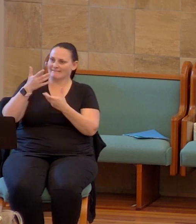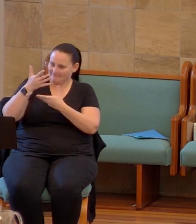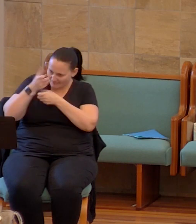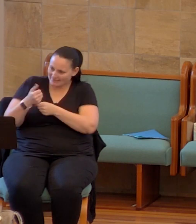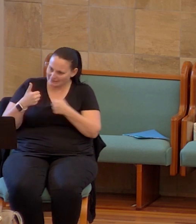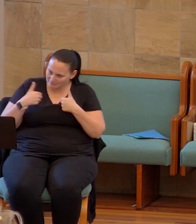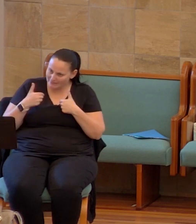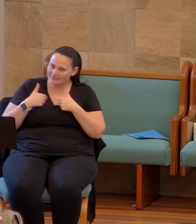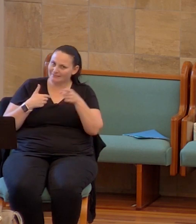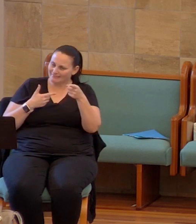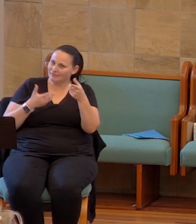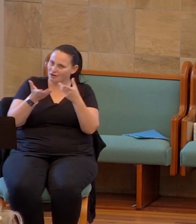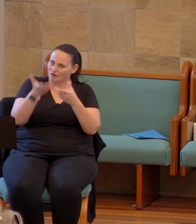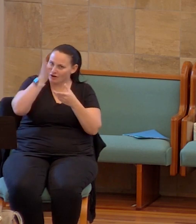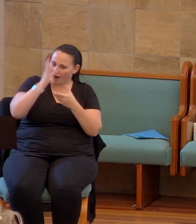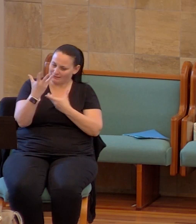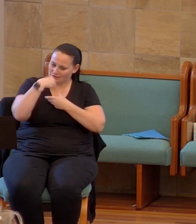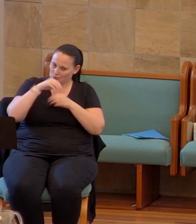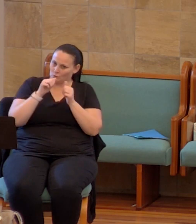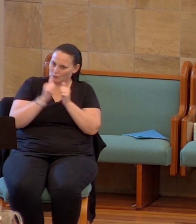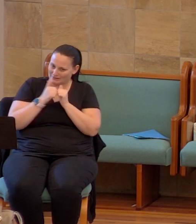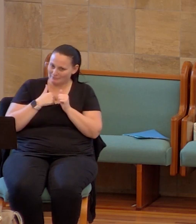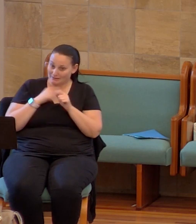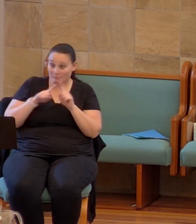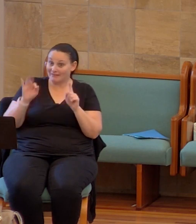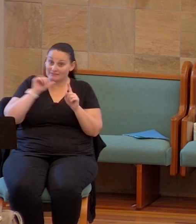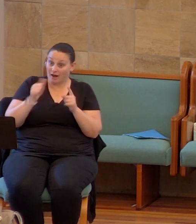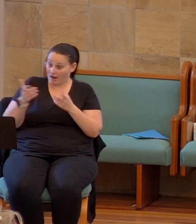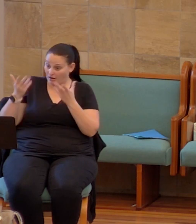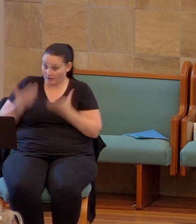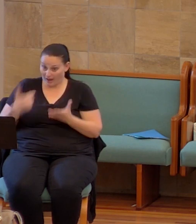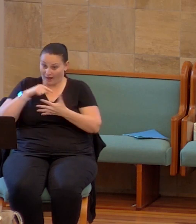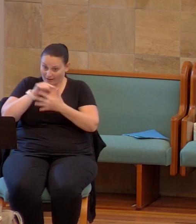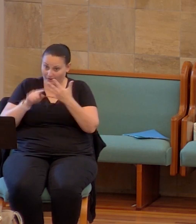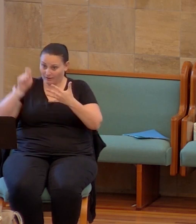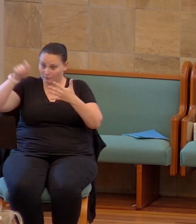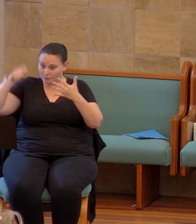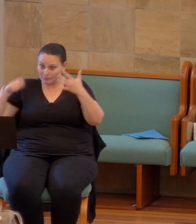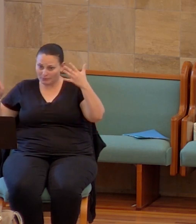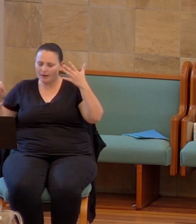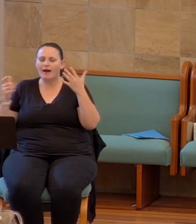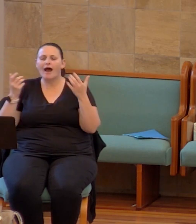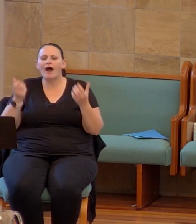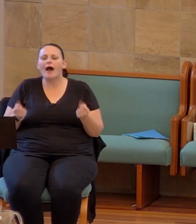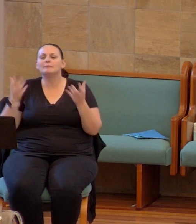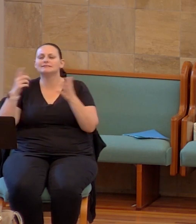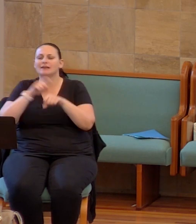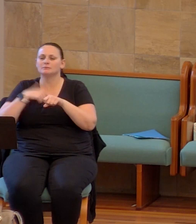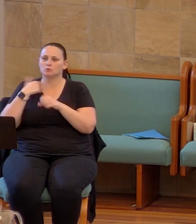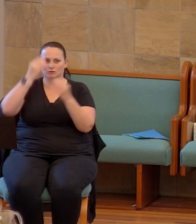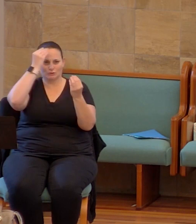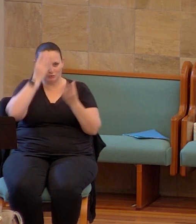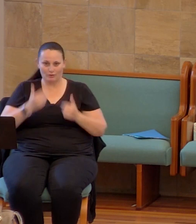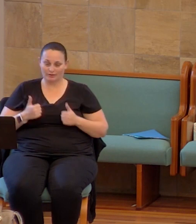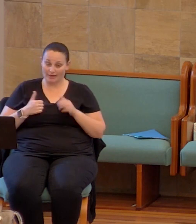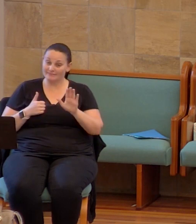Have faith God is with me. But if you don't, look at what I do. How many times are we told in